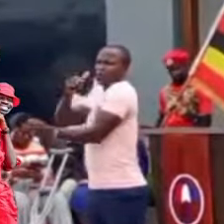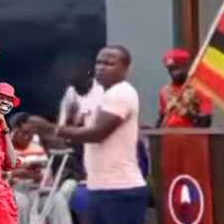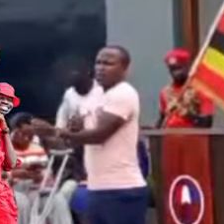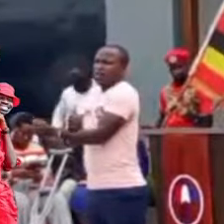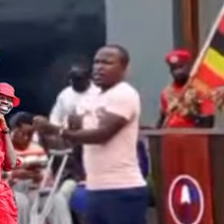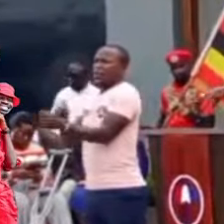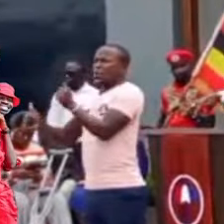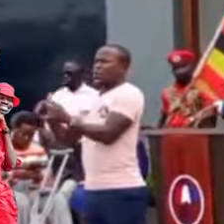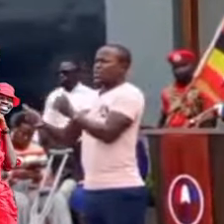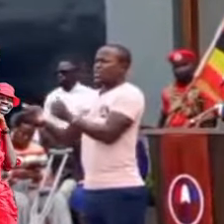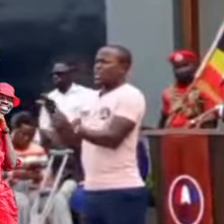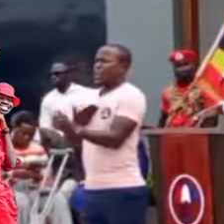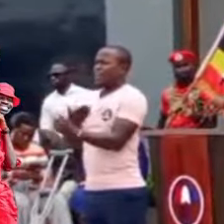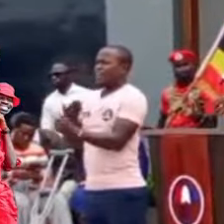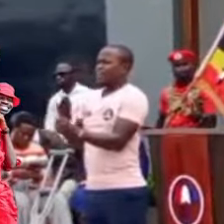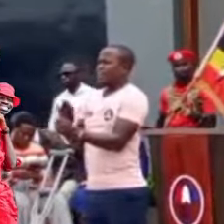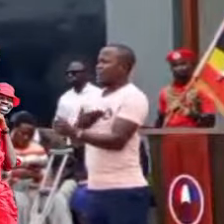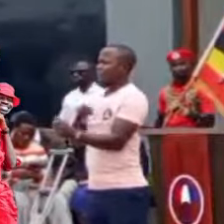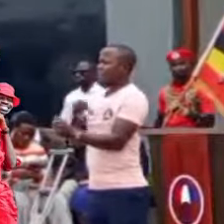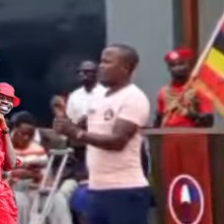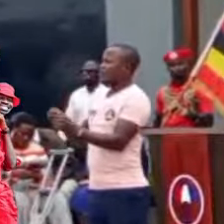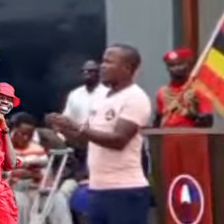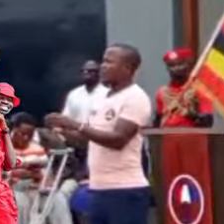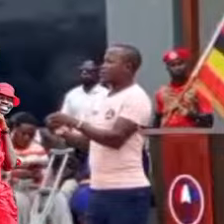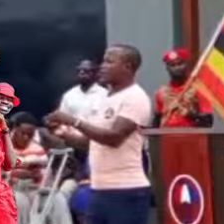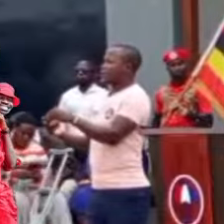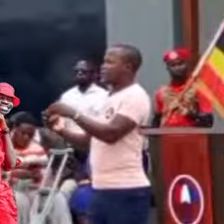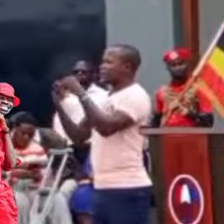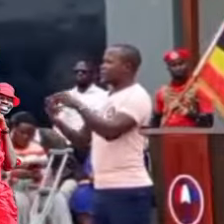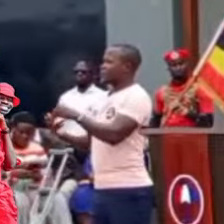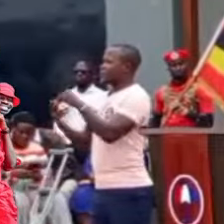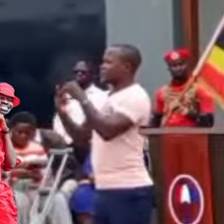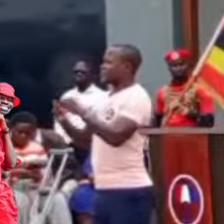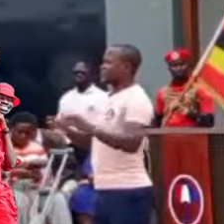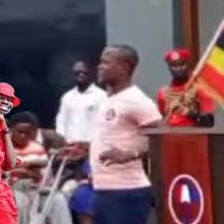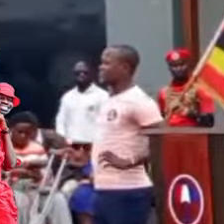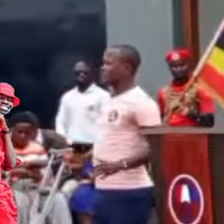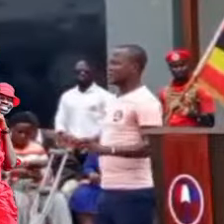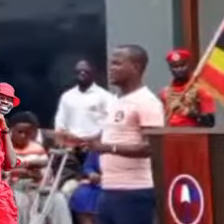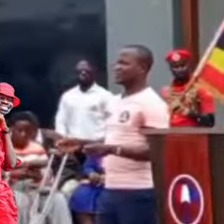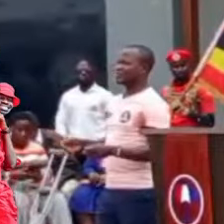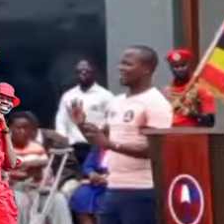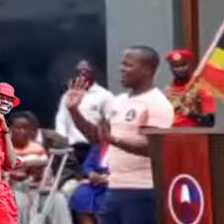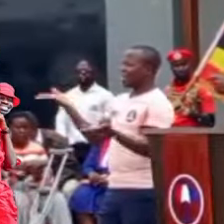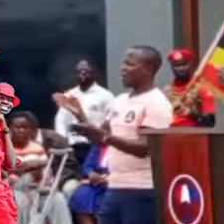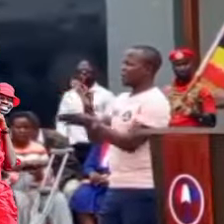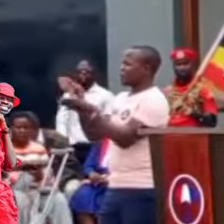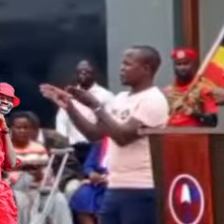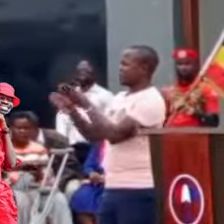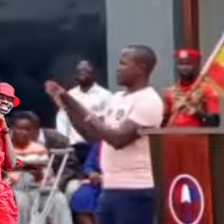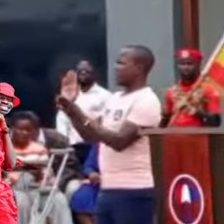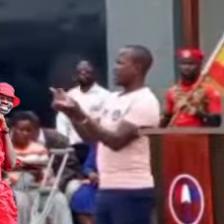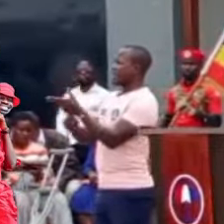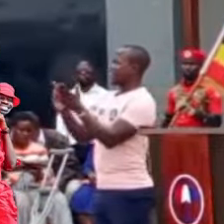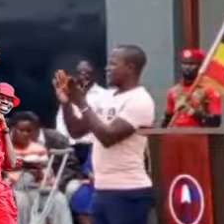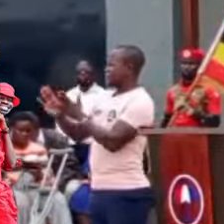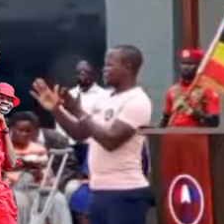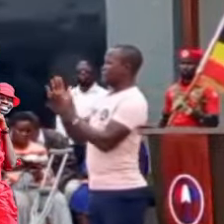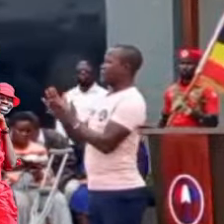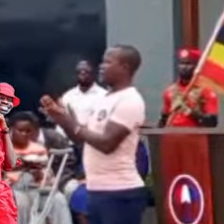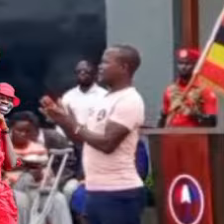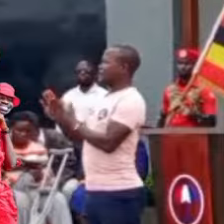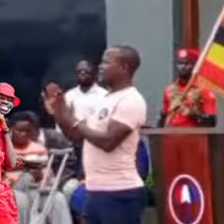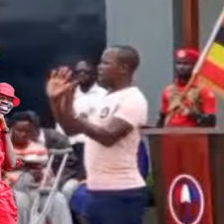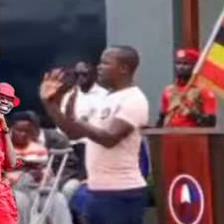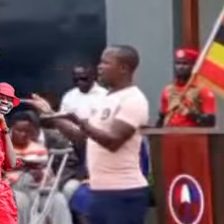authority that does not cater for people living with disabilities? How can a building get a plan? How